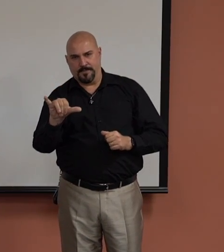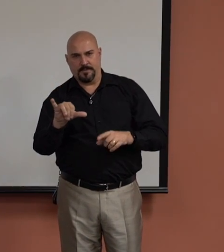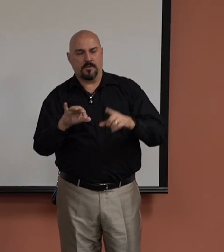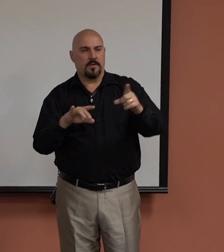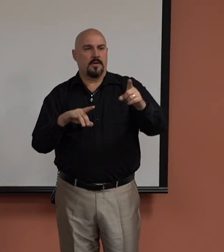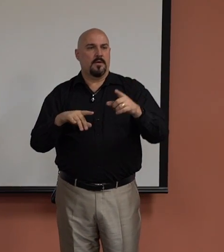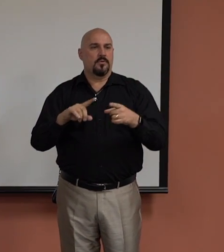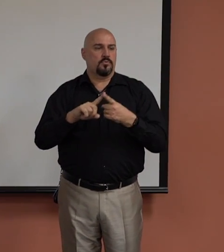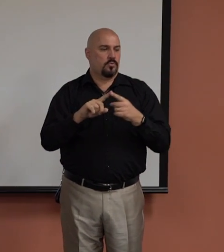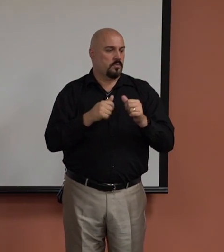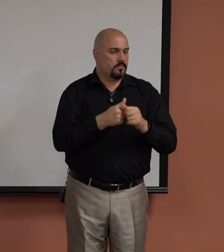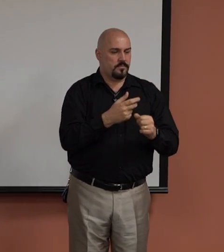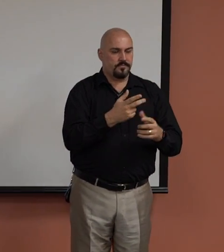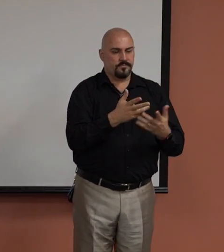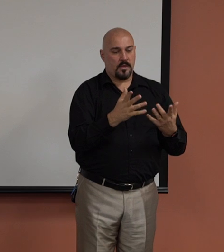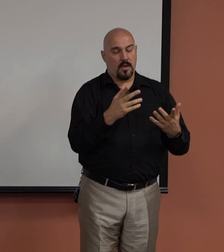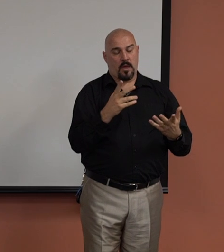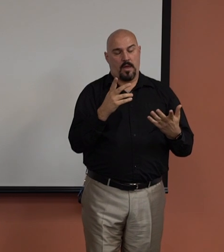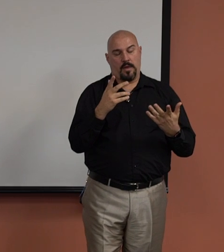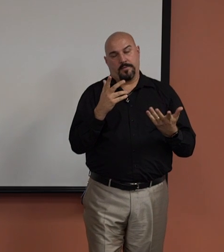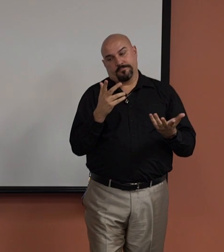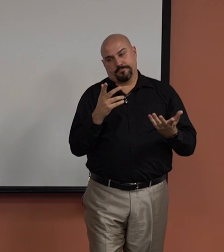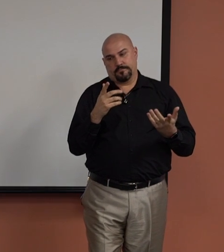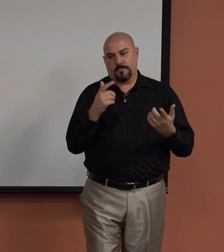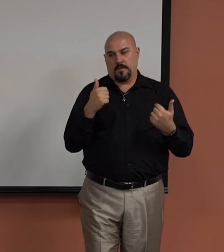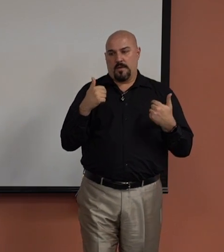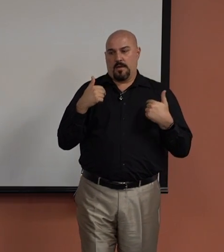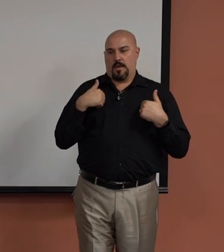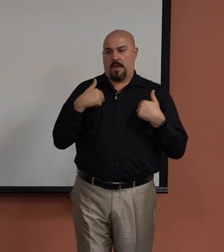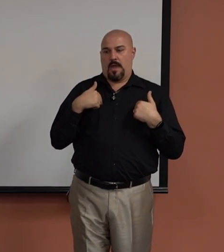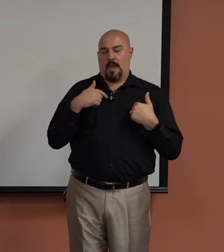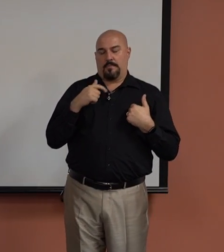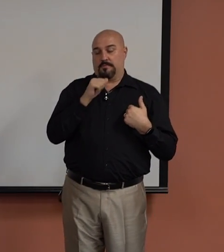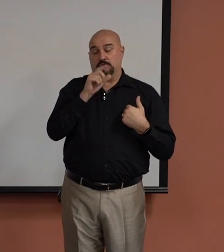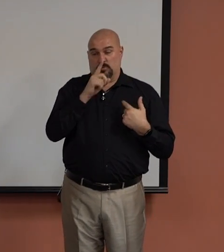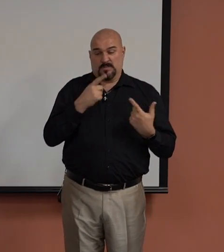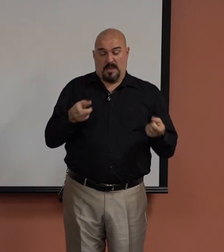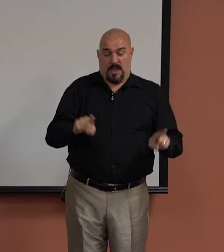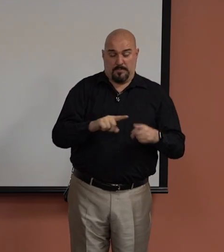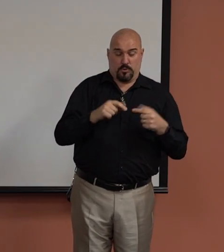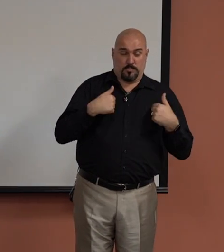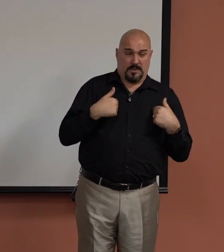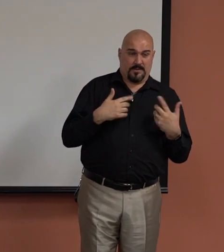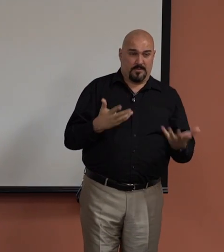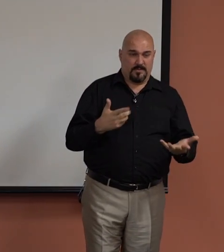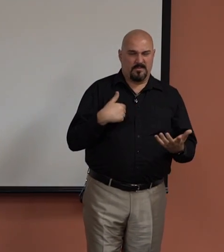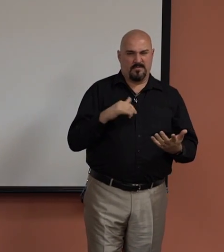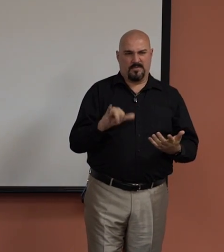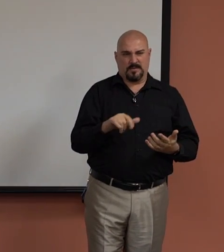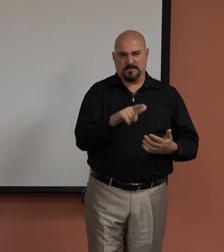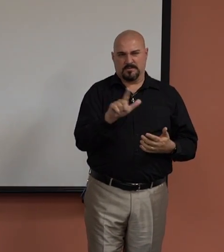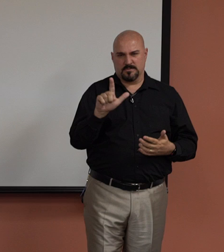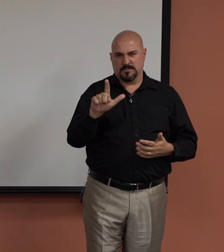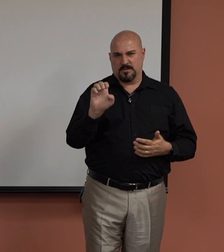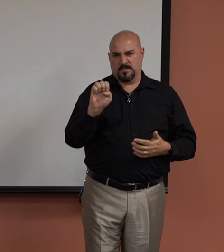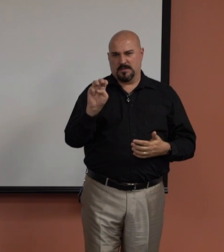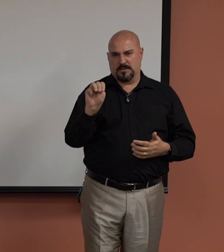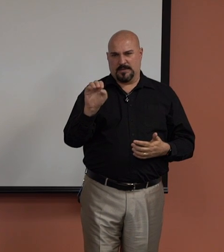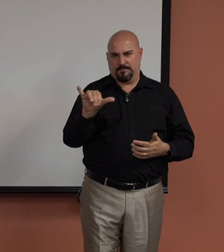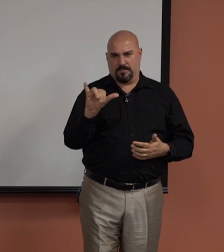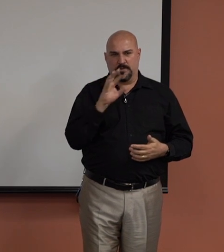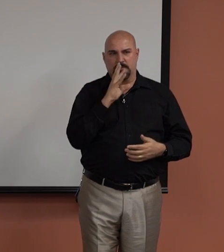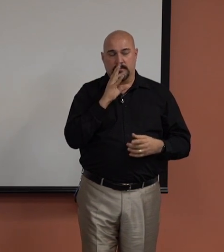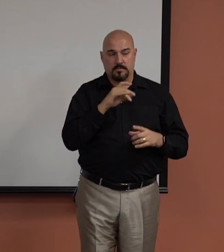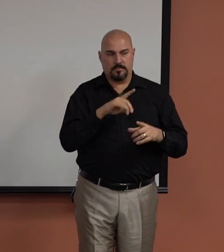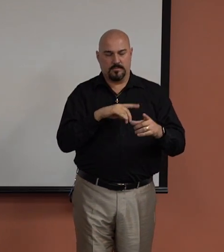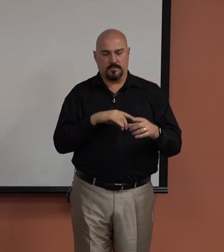hypothetical. I'm not saying this happened to me. This is Lindy, by the way, speaking, but we also have students that are visually impaired from a